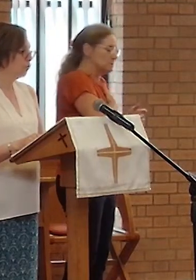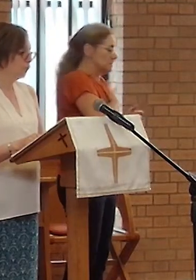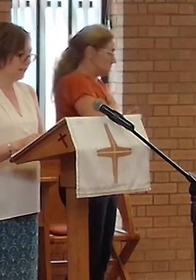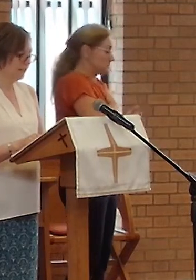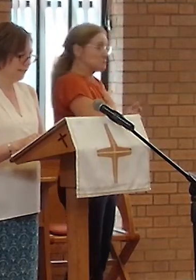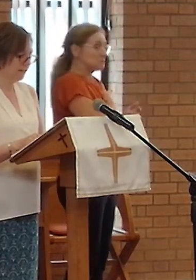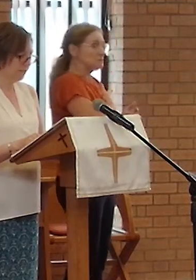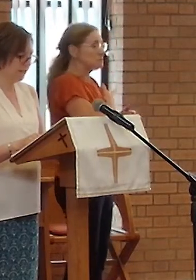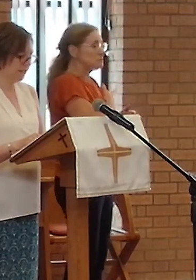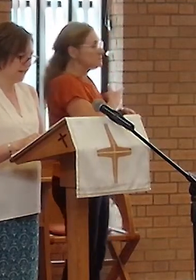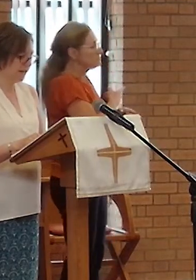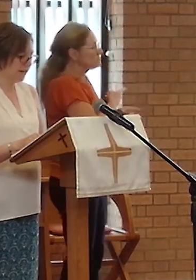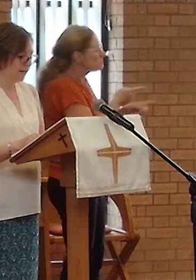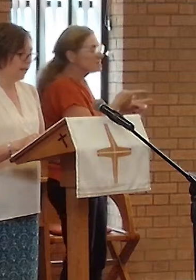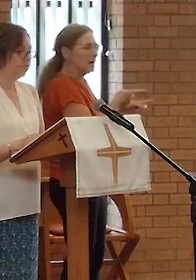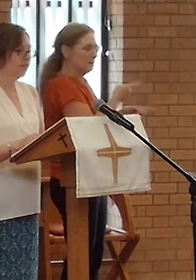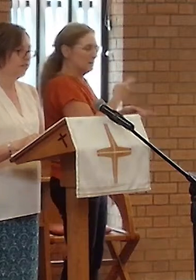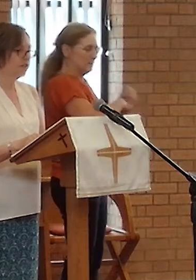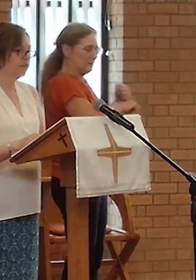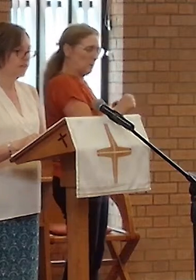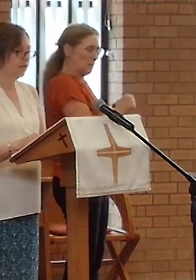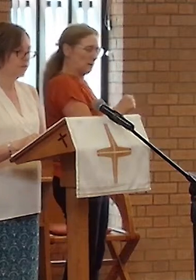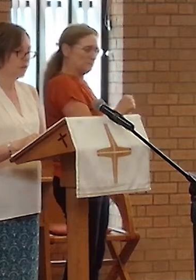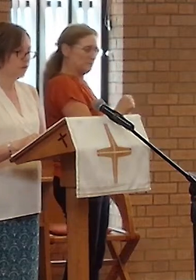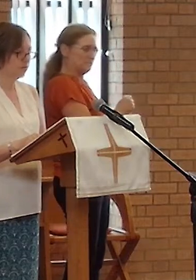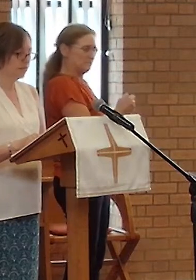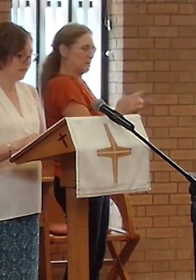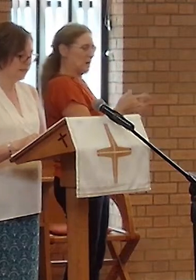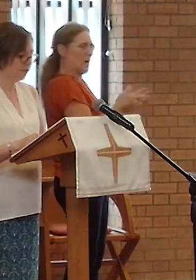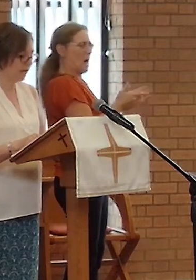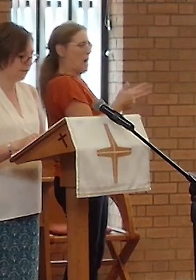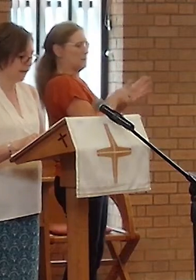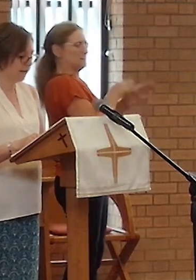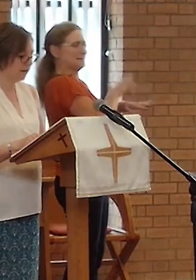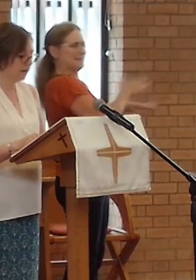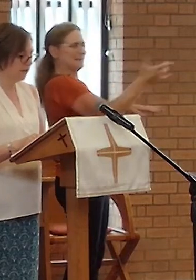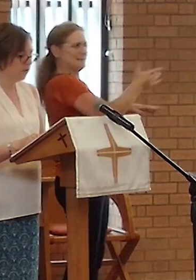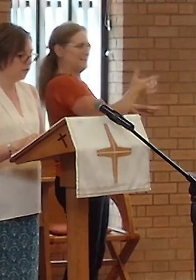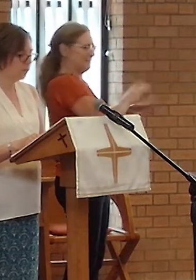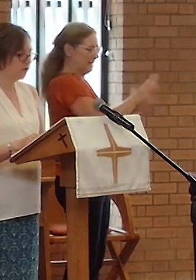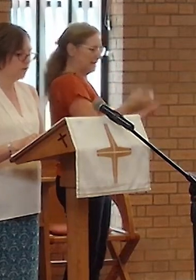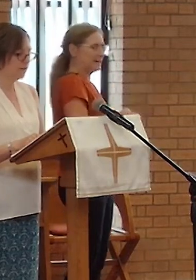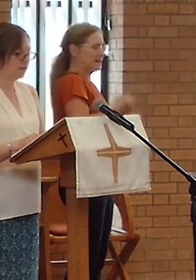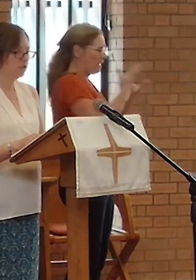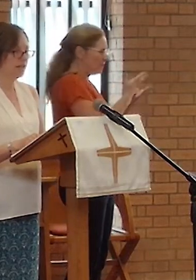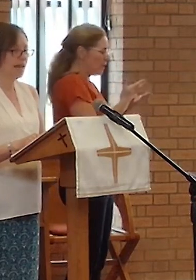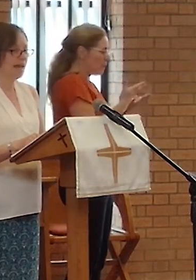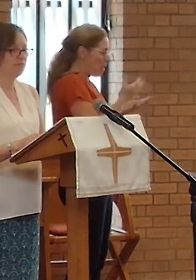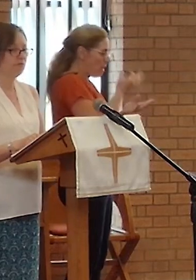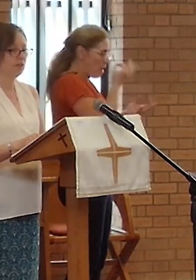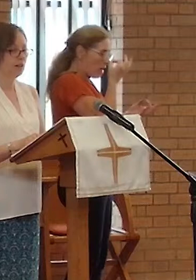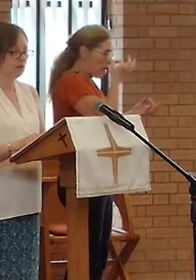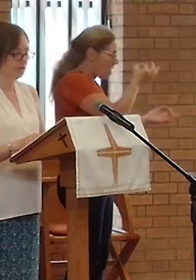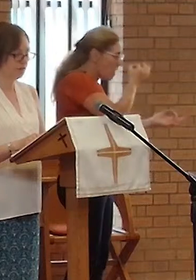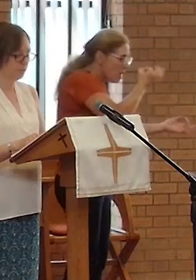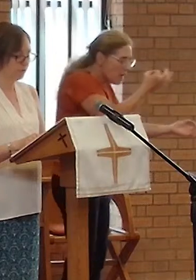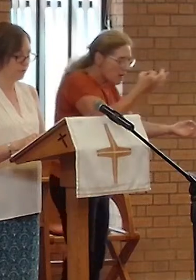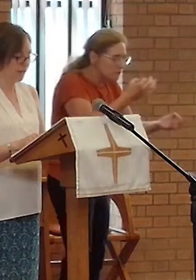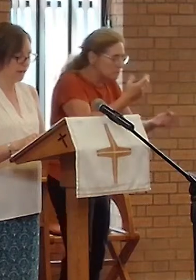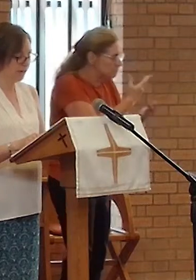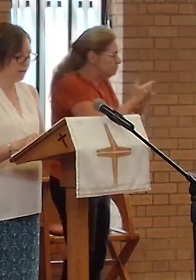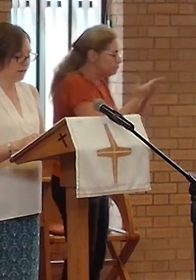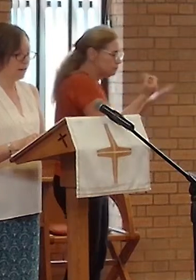all sensitivity, they have given themselves over to sensuality so as to indulge in every kind of